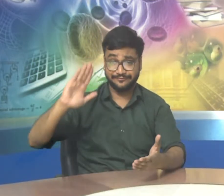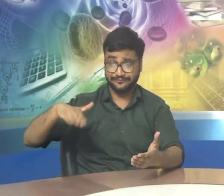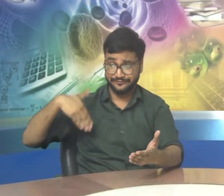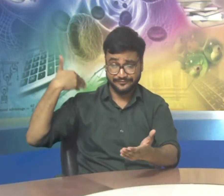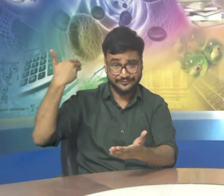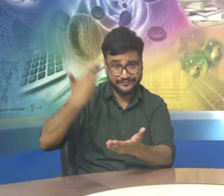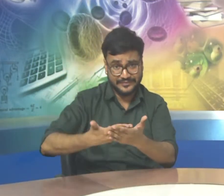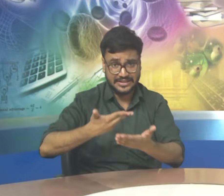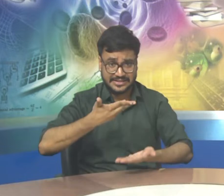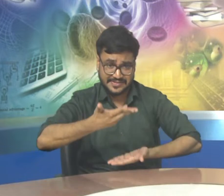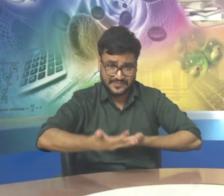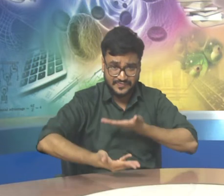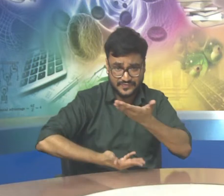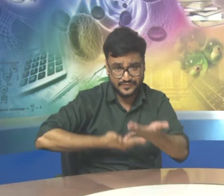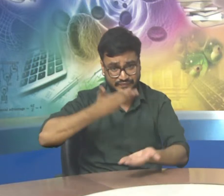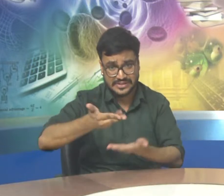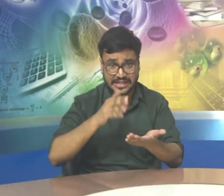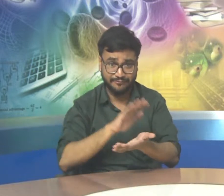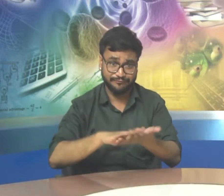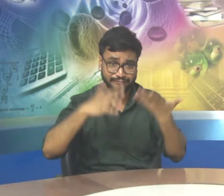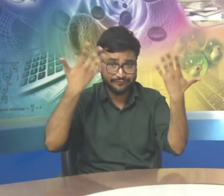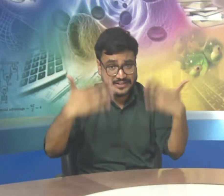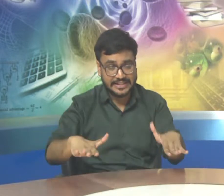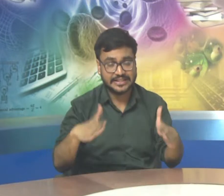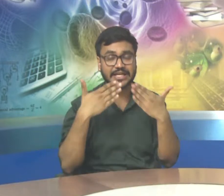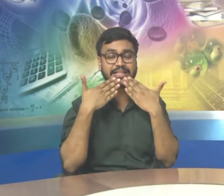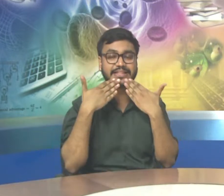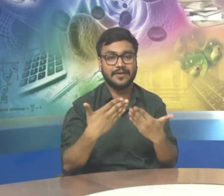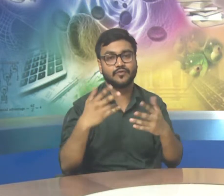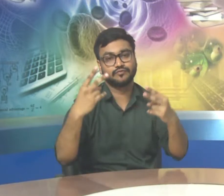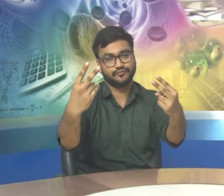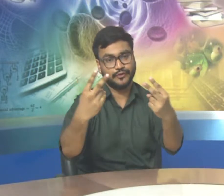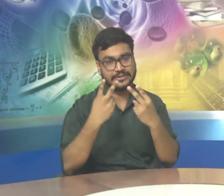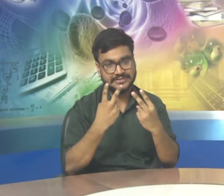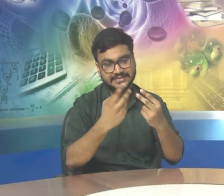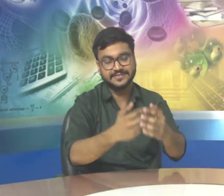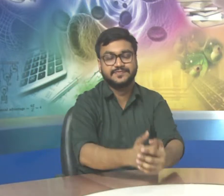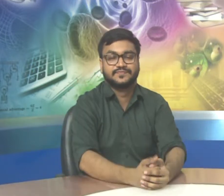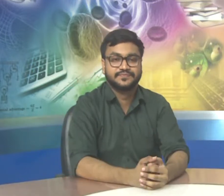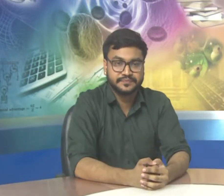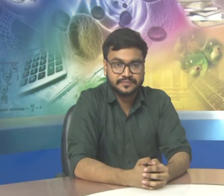We have completed our part 1. Thank you for paying attention.